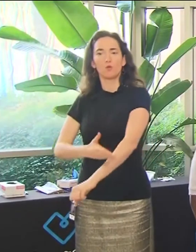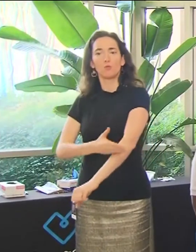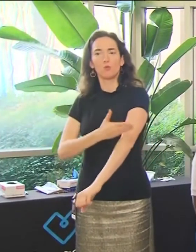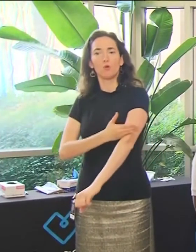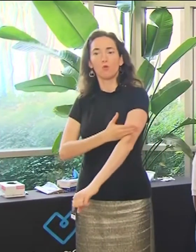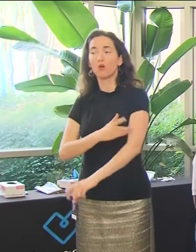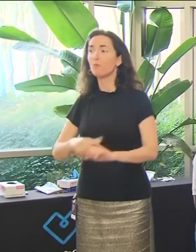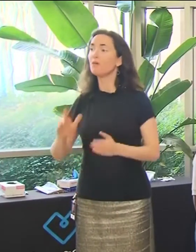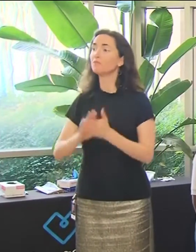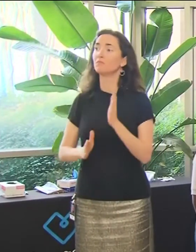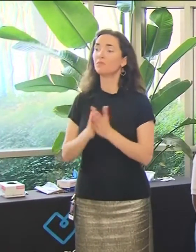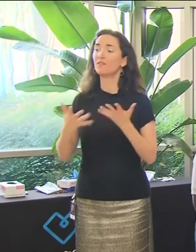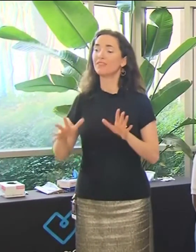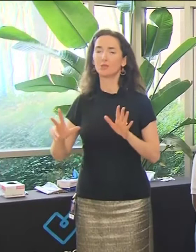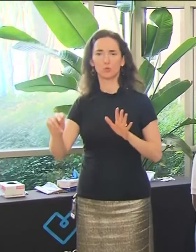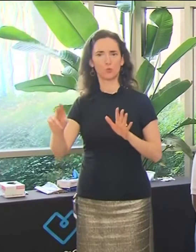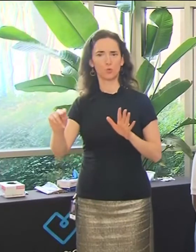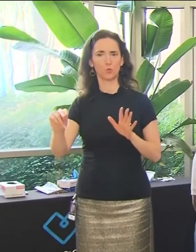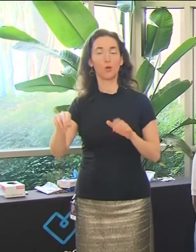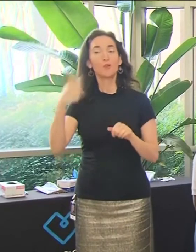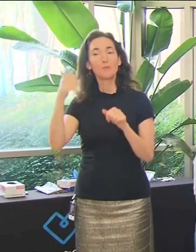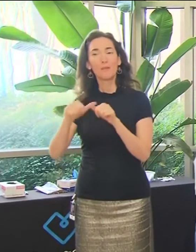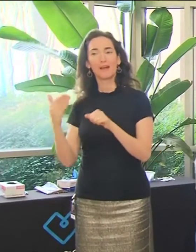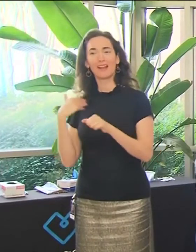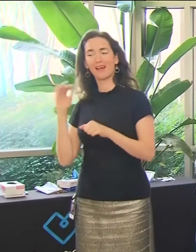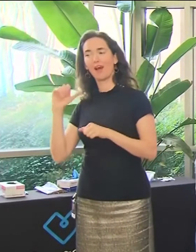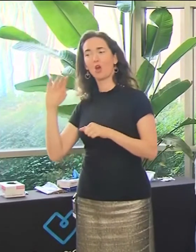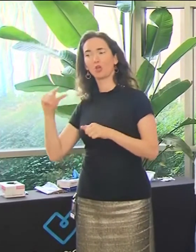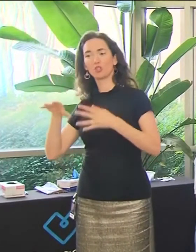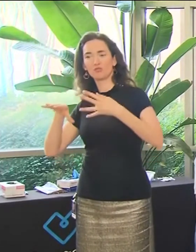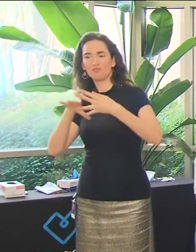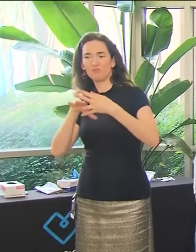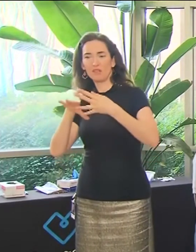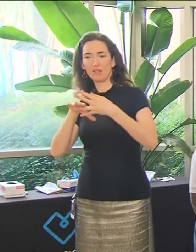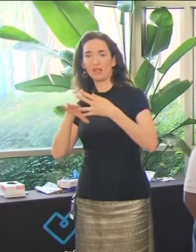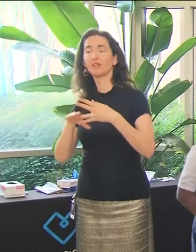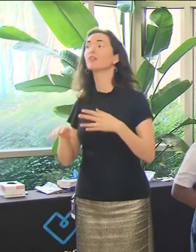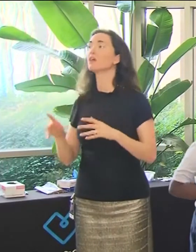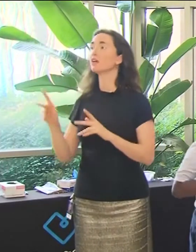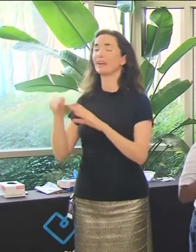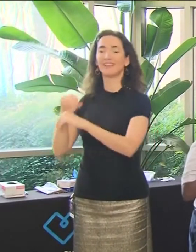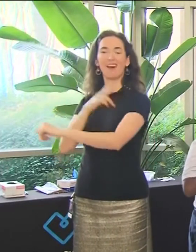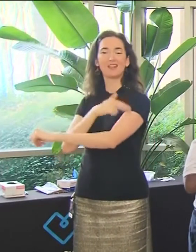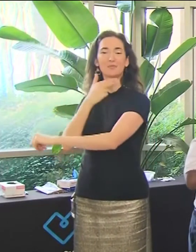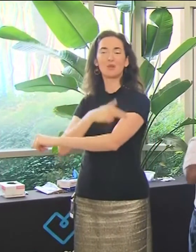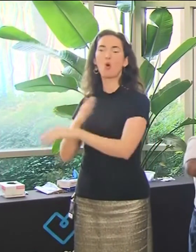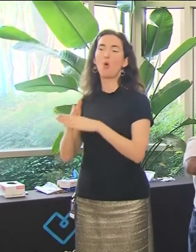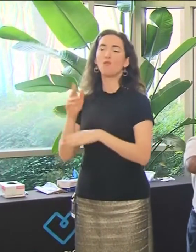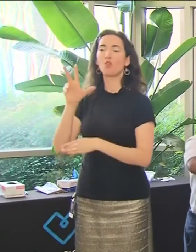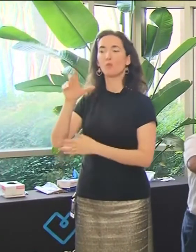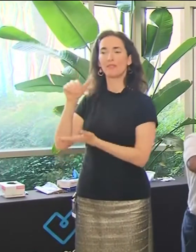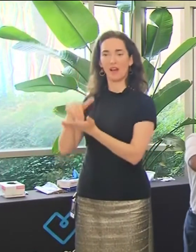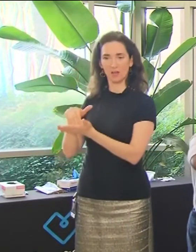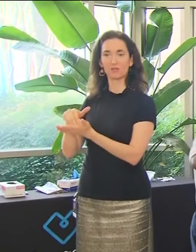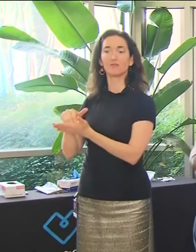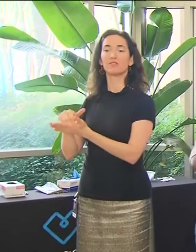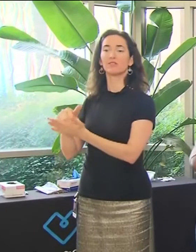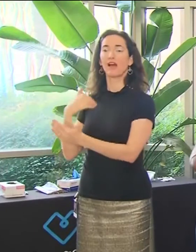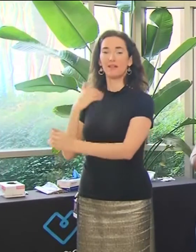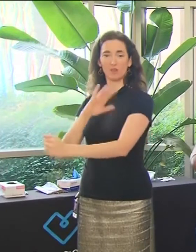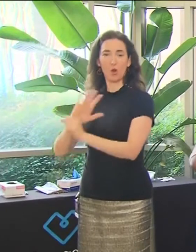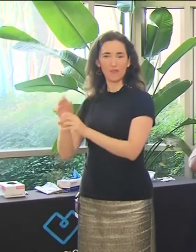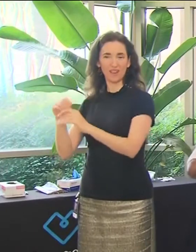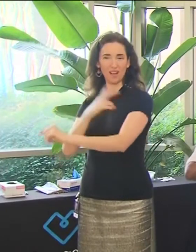out of the woods yet. When you think about where we were in mid-August and having more than 3,000 people hospitalized due to COVID, and where we are today of having less